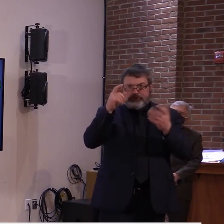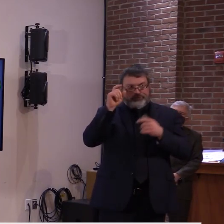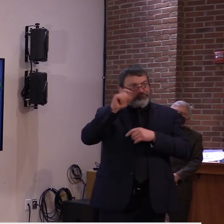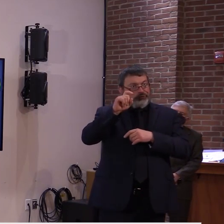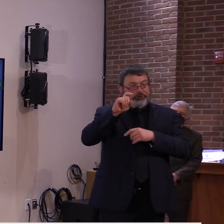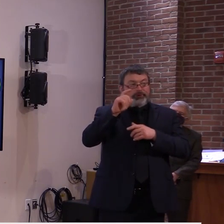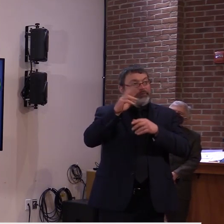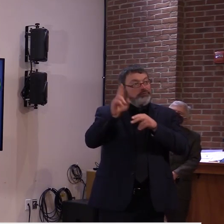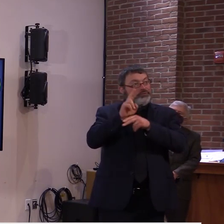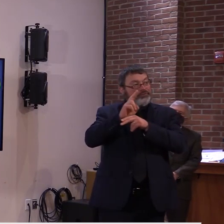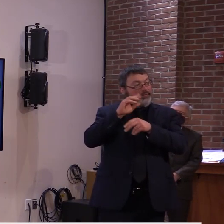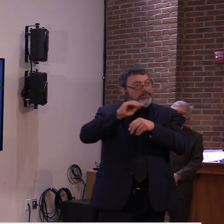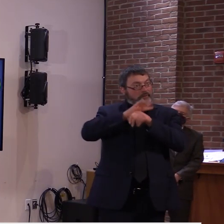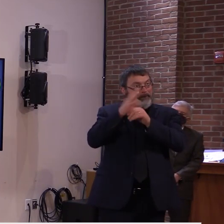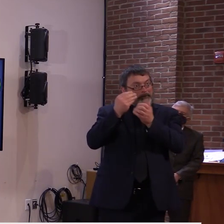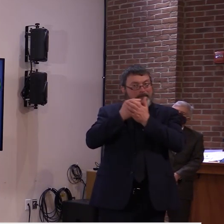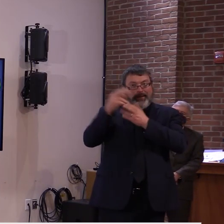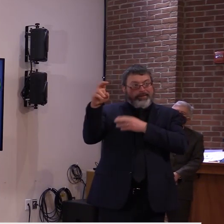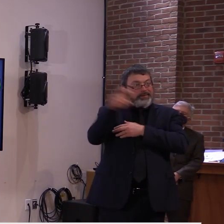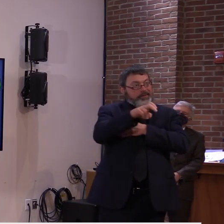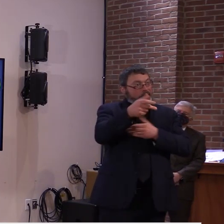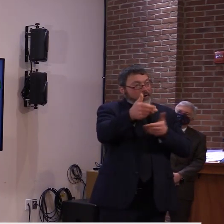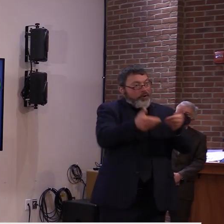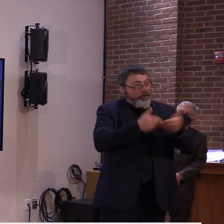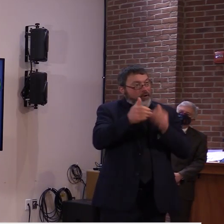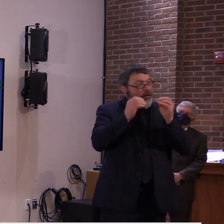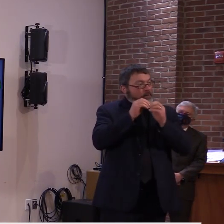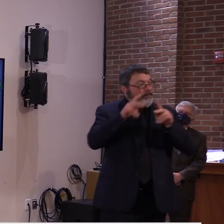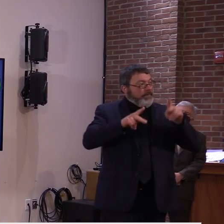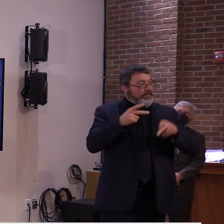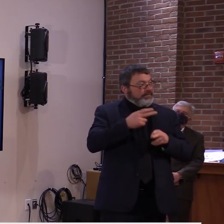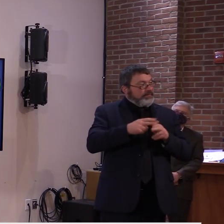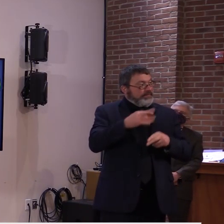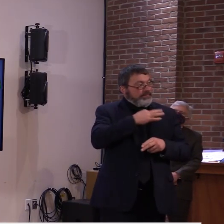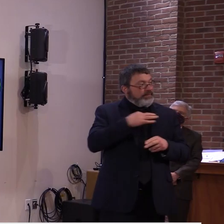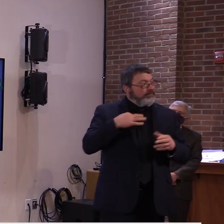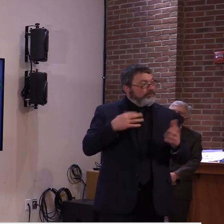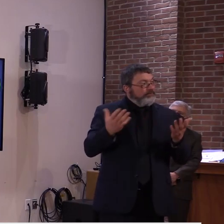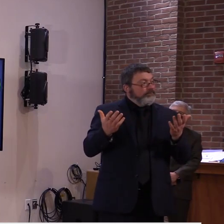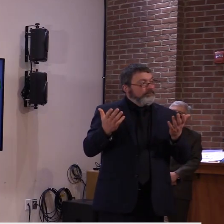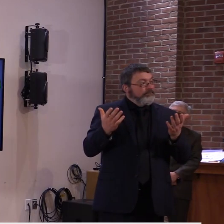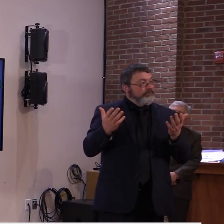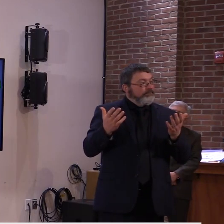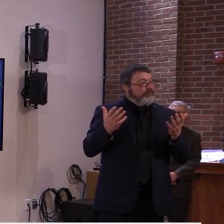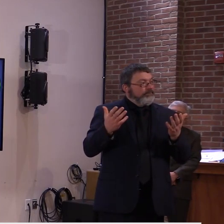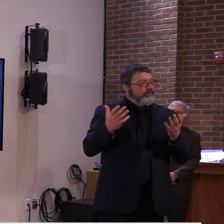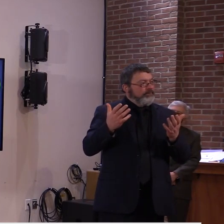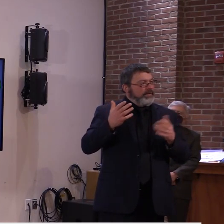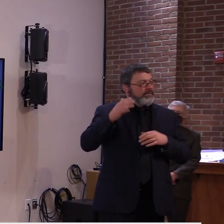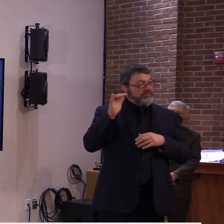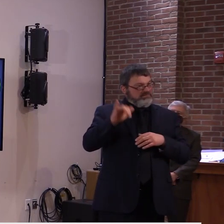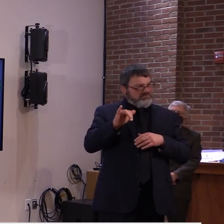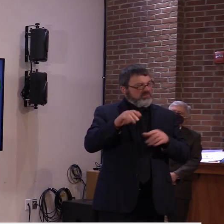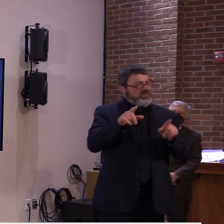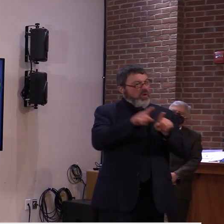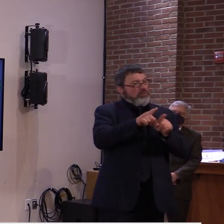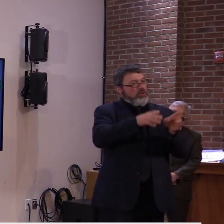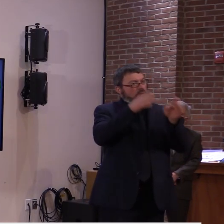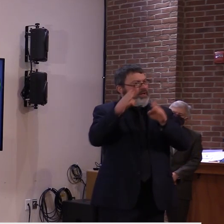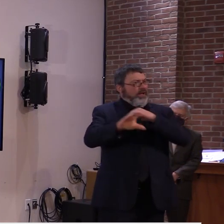when expedited legal requests are needed from state agencies and departments? I mean, is there any COVID